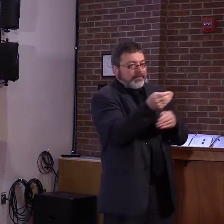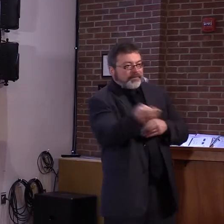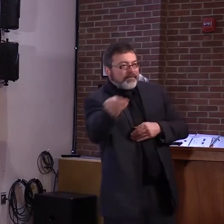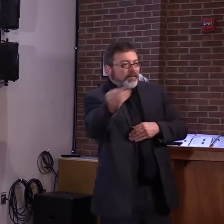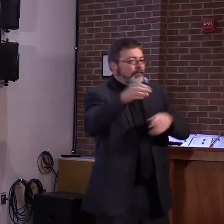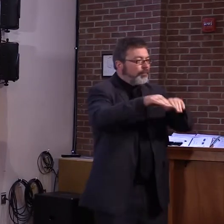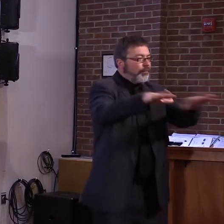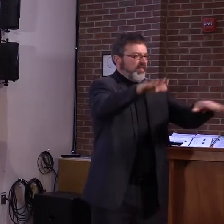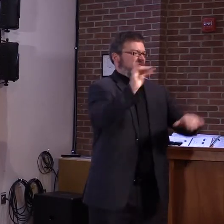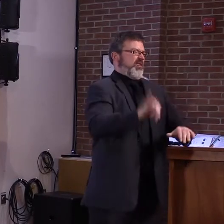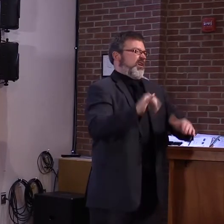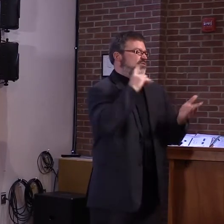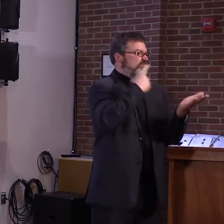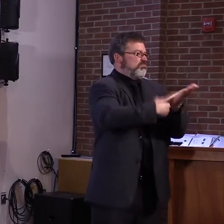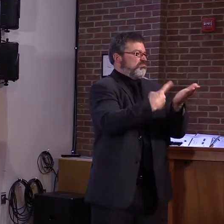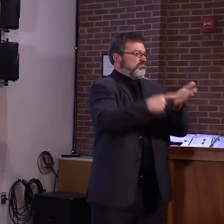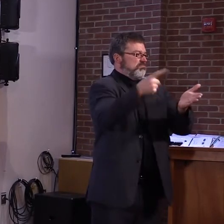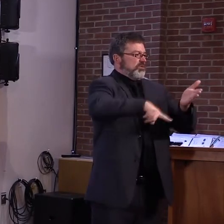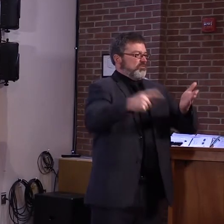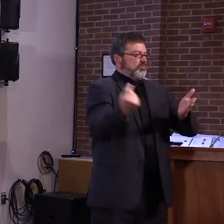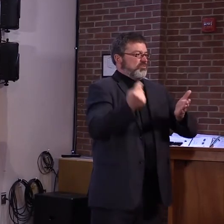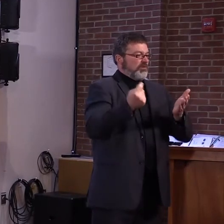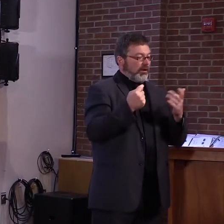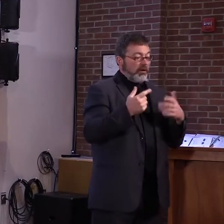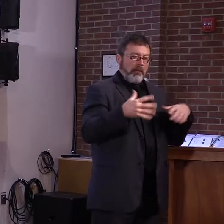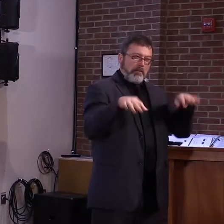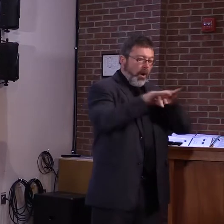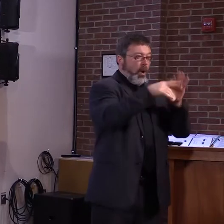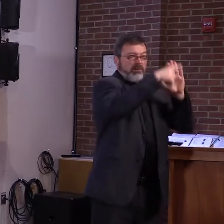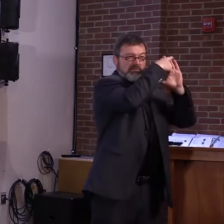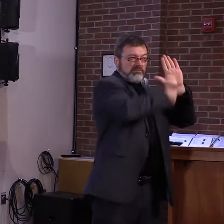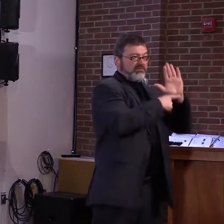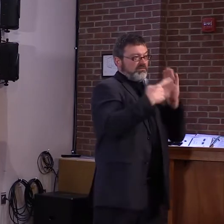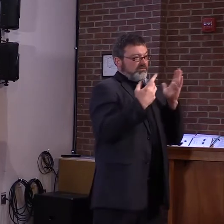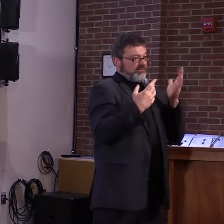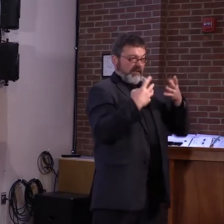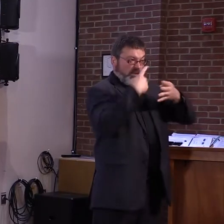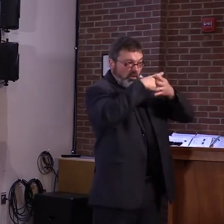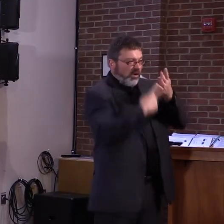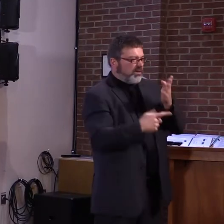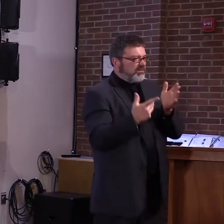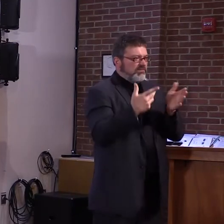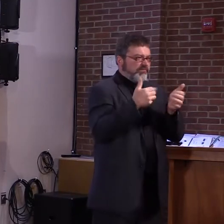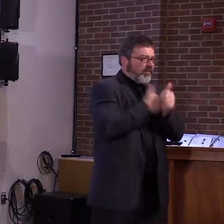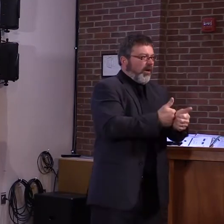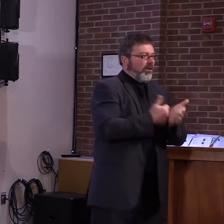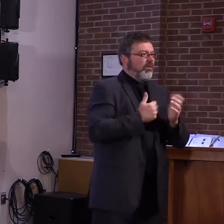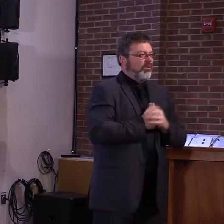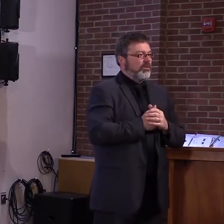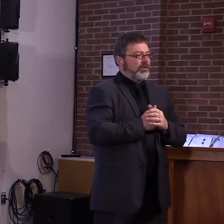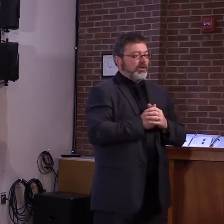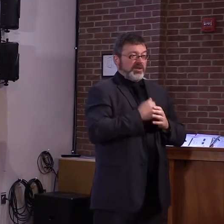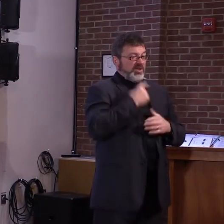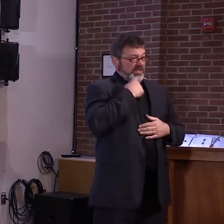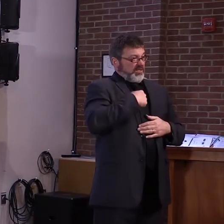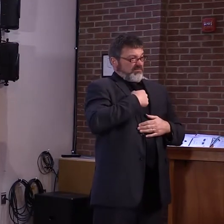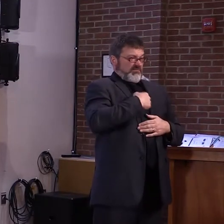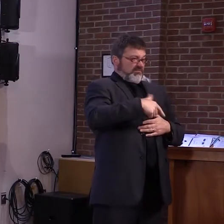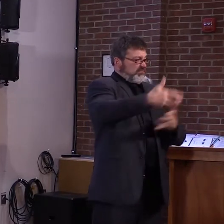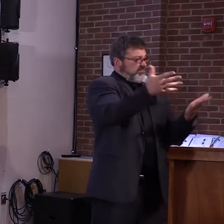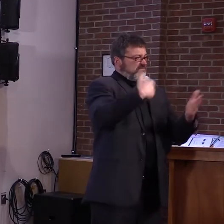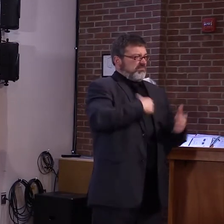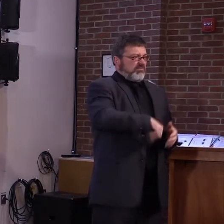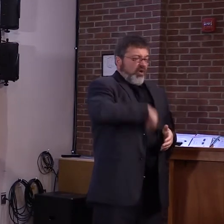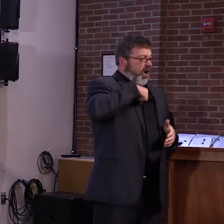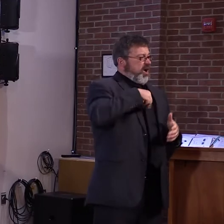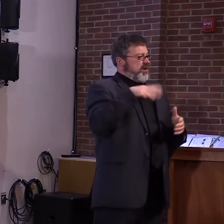of the virus. I'm proud of our teams and proud of Vermonters who understand the importance of answering the phone when we call